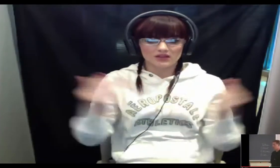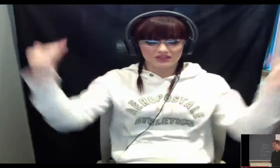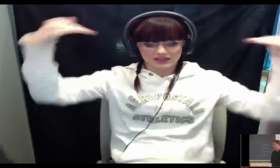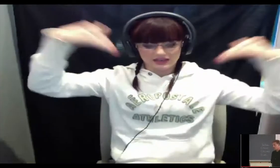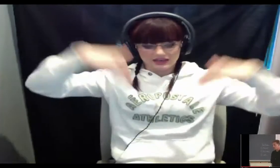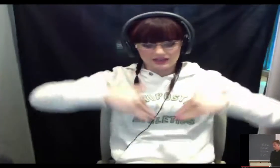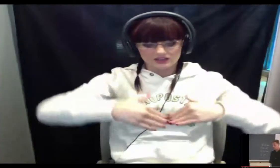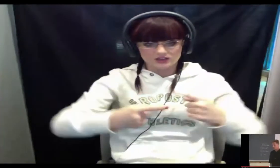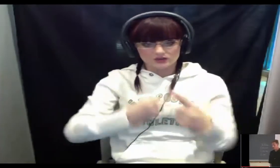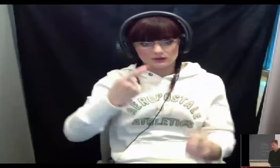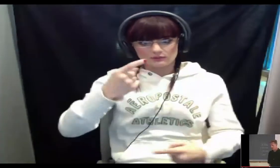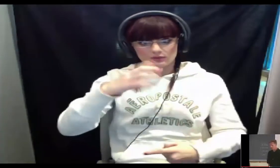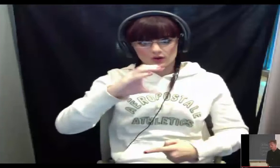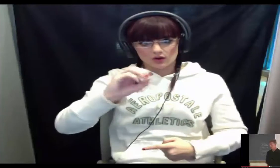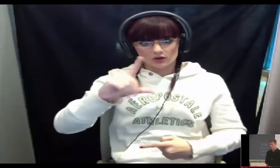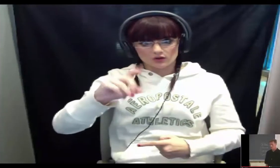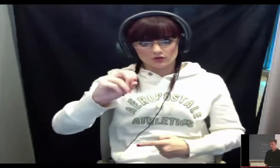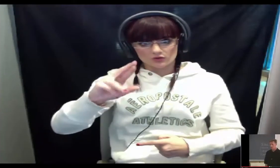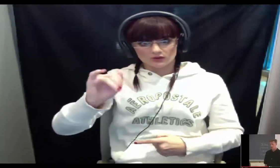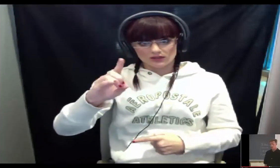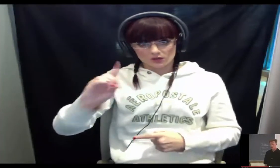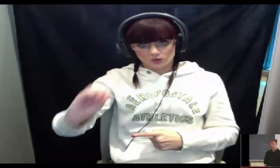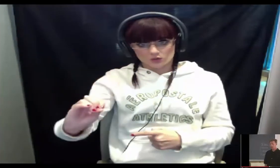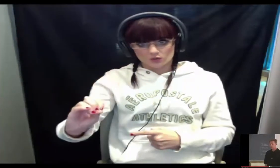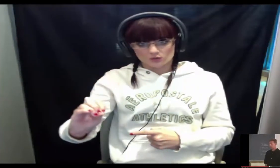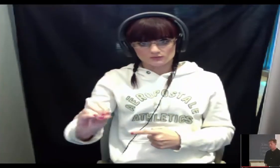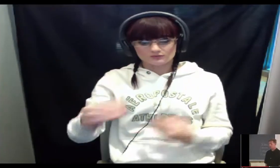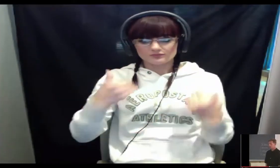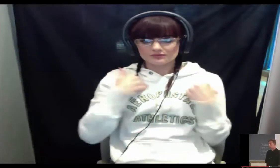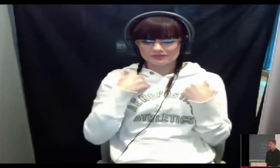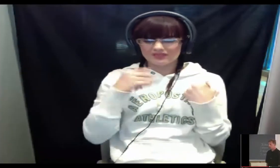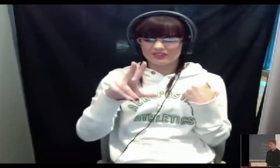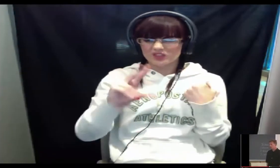got 30 inches of rain in one day.